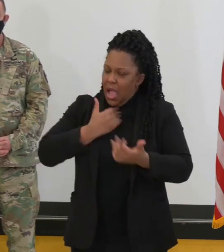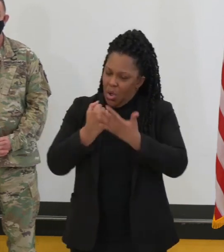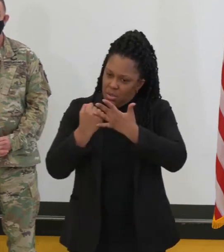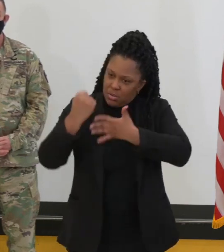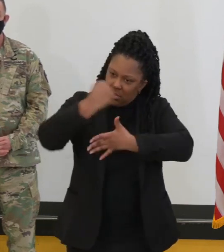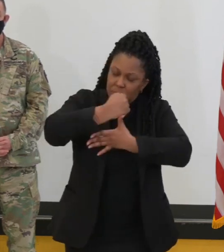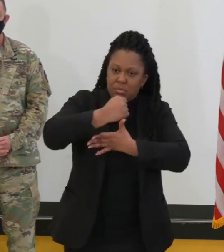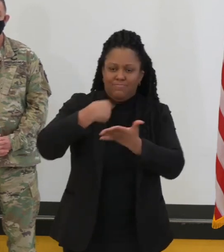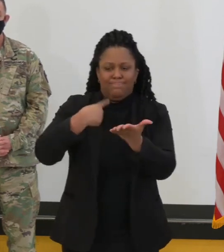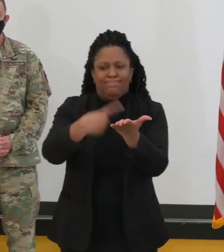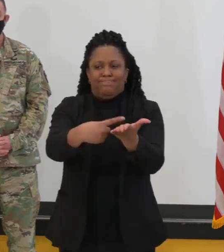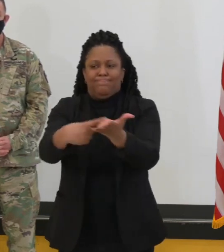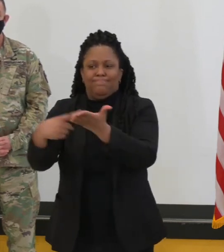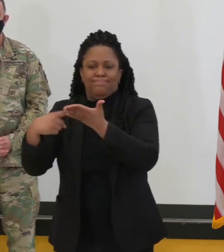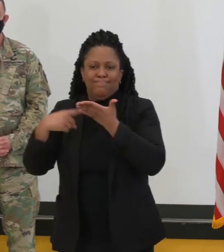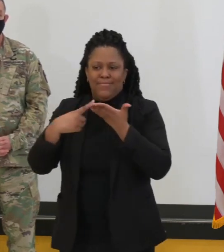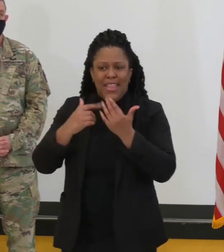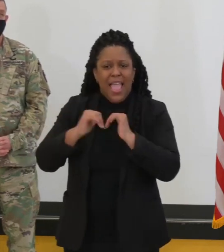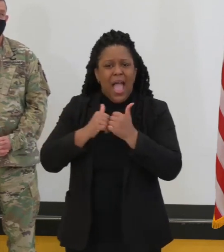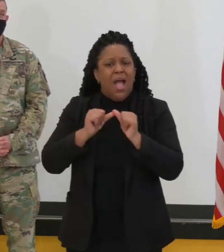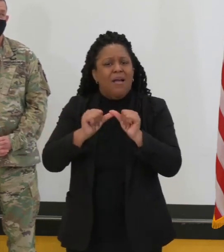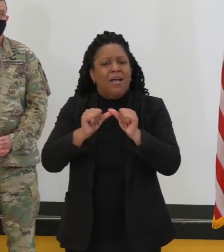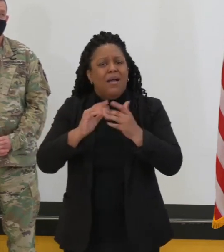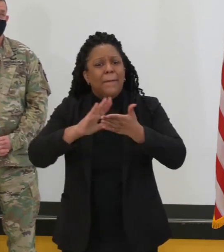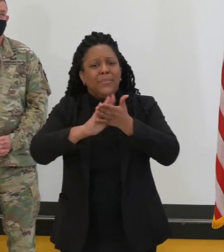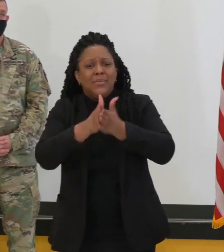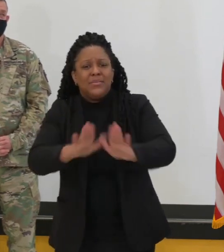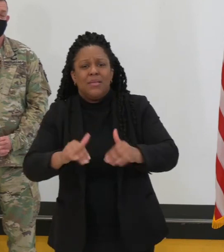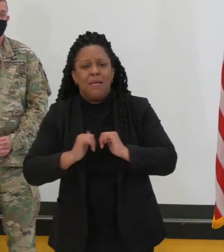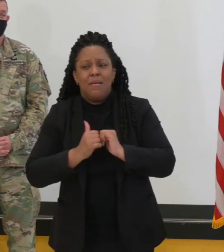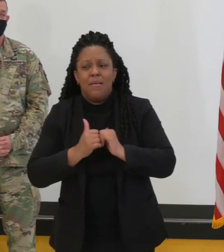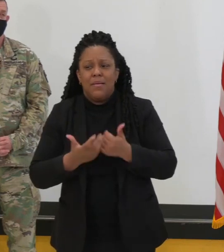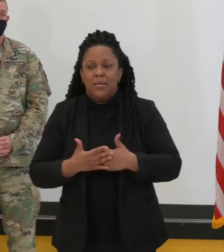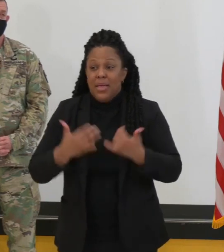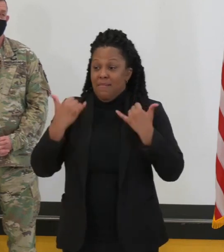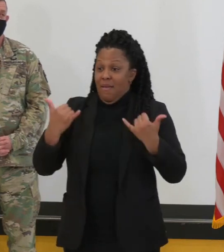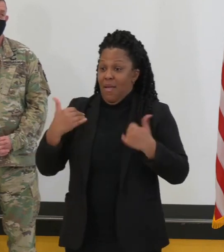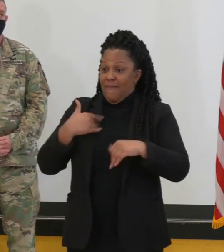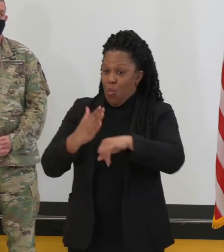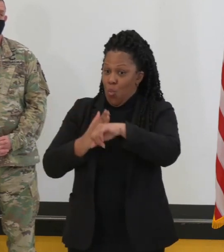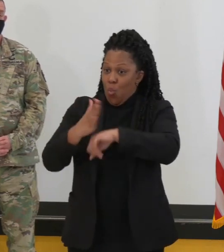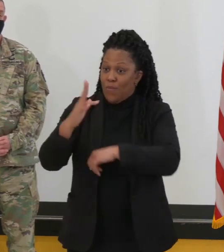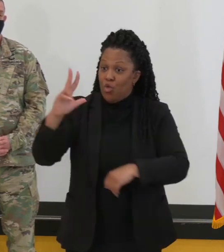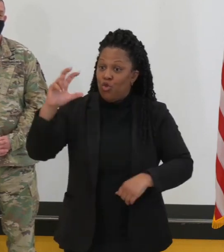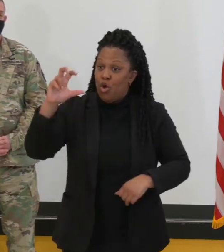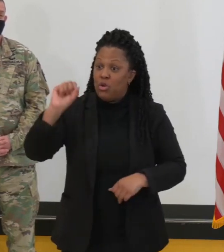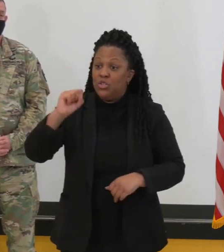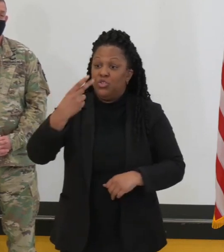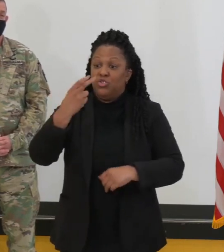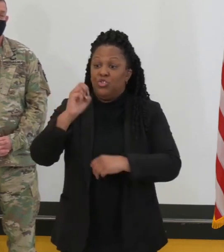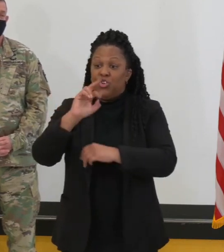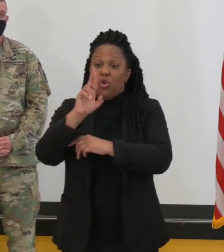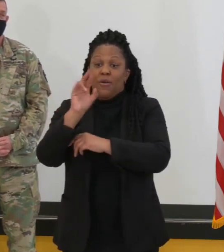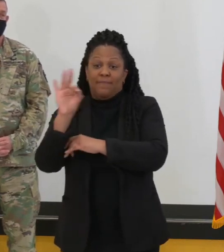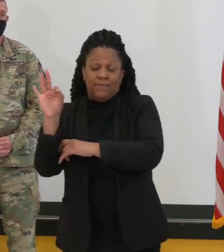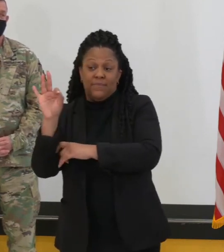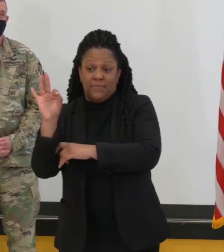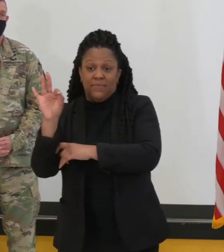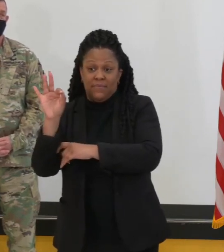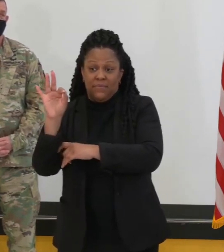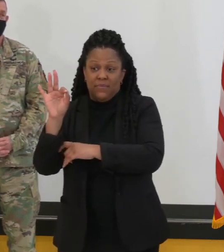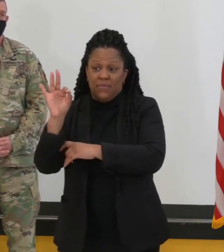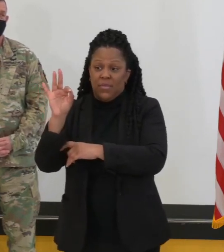our conversation today. We had over 300 sheriffs and police departments, police chiefs on a call with us. And we started out with that conversation by